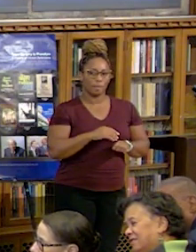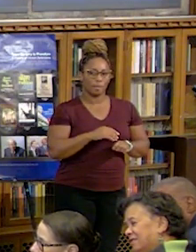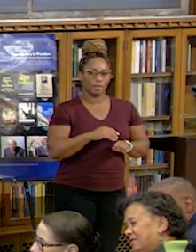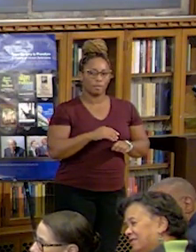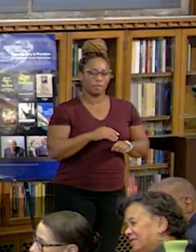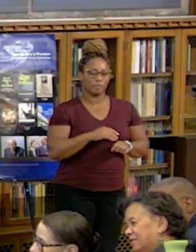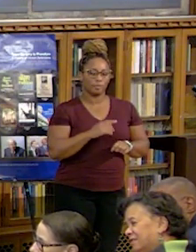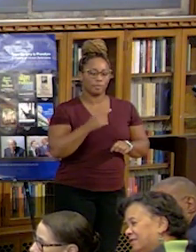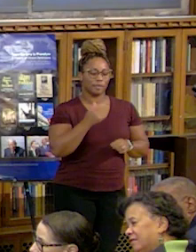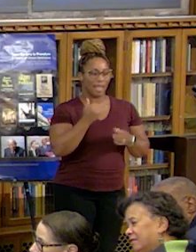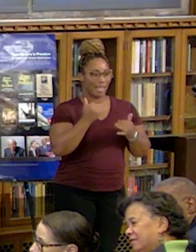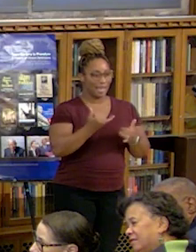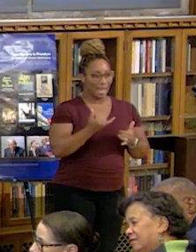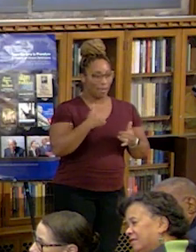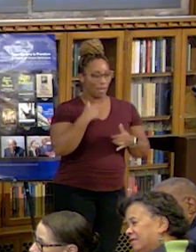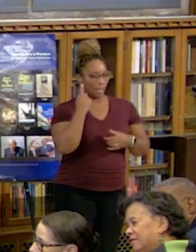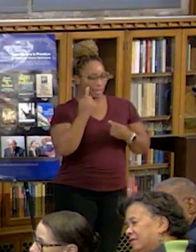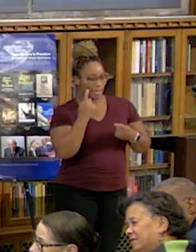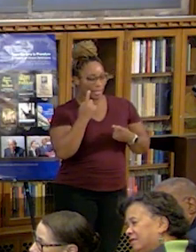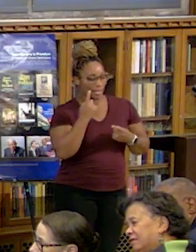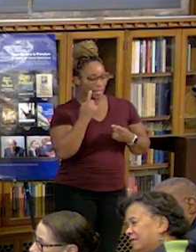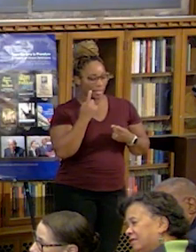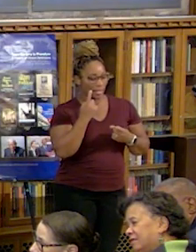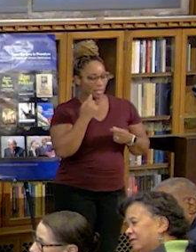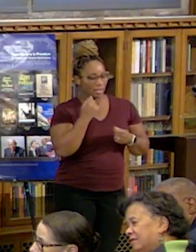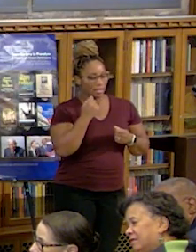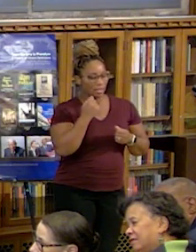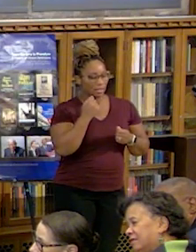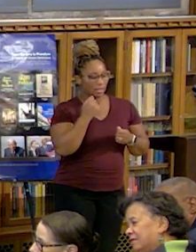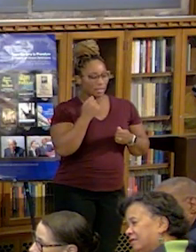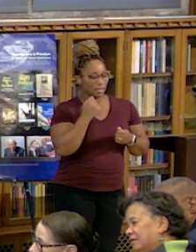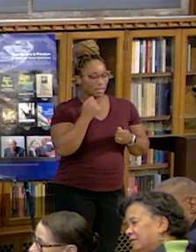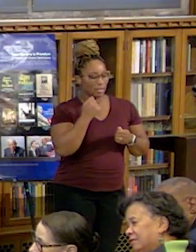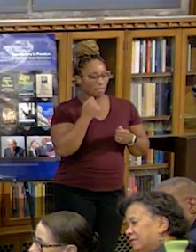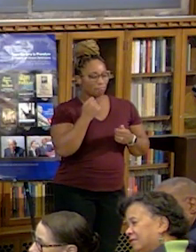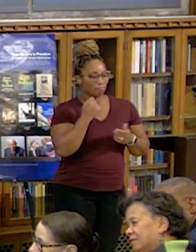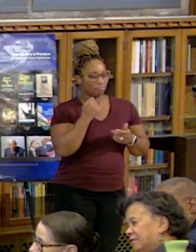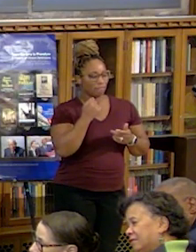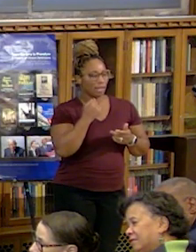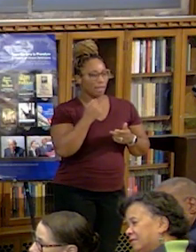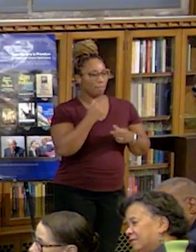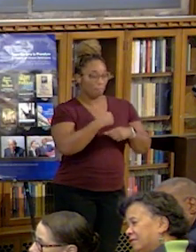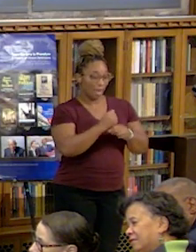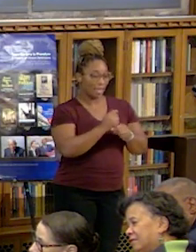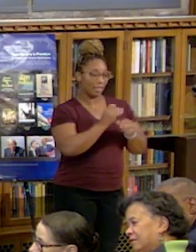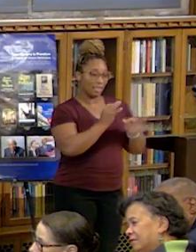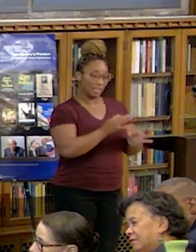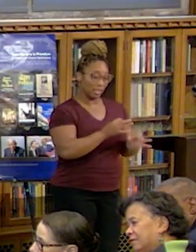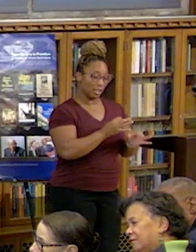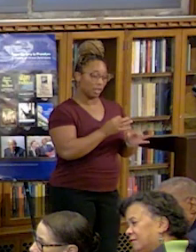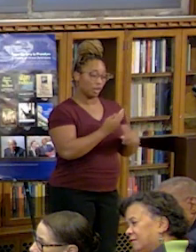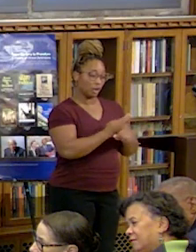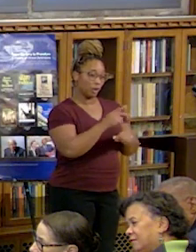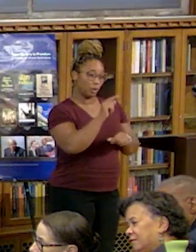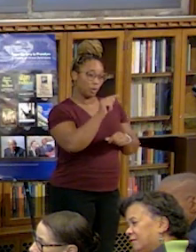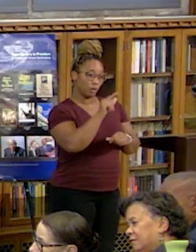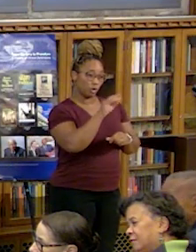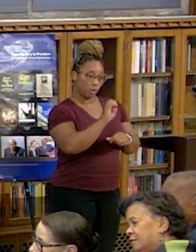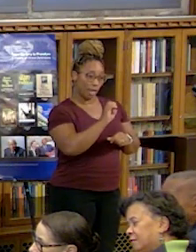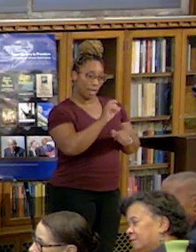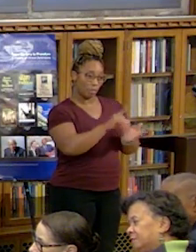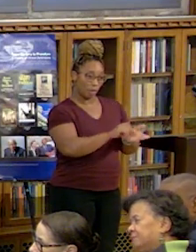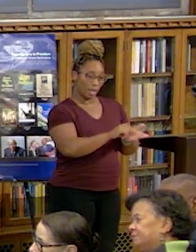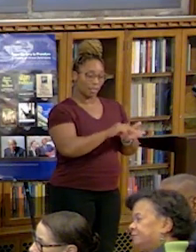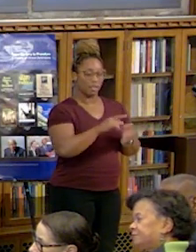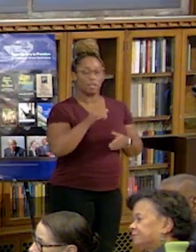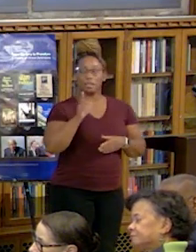I think now I would like to think that making that decision to publish with a trade press you of course have have